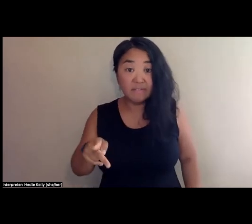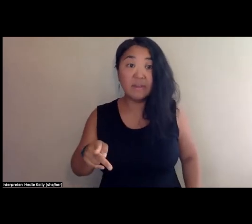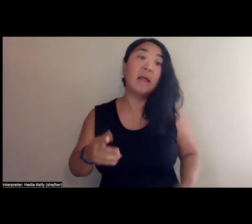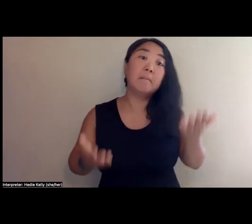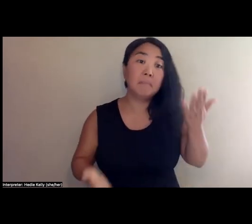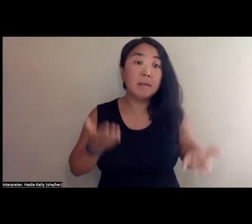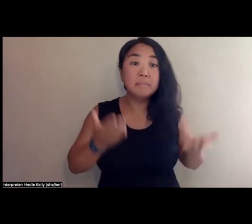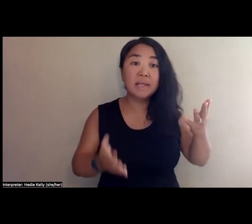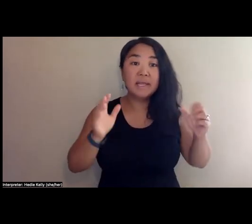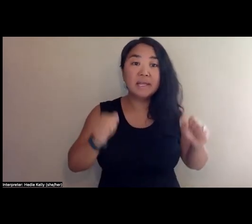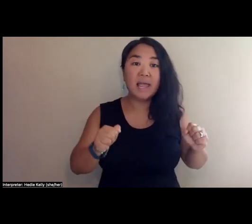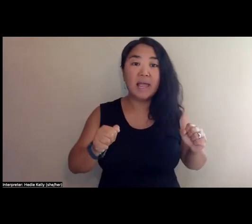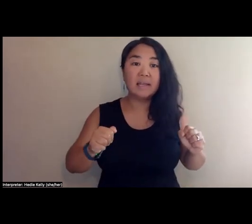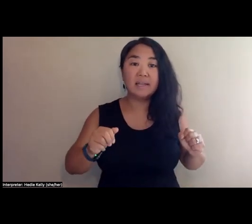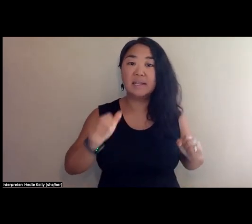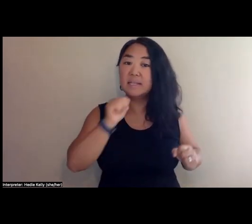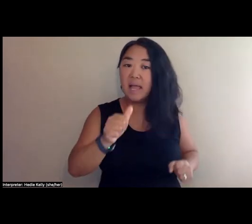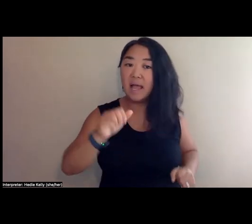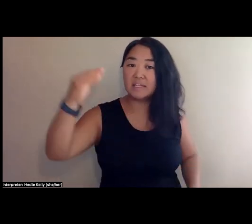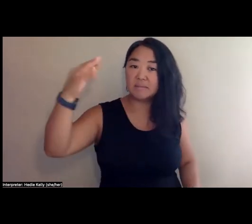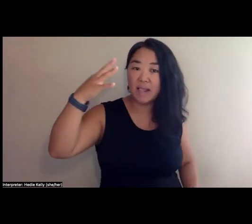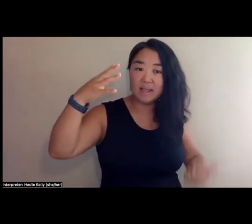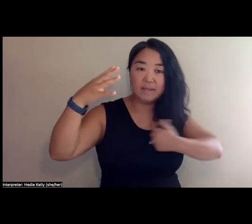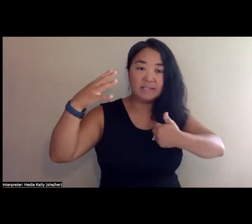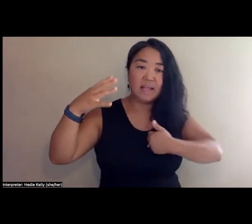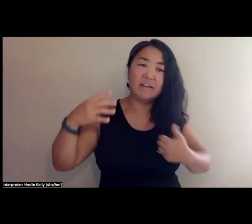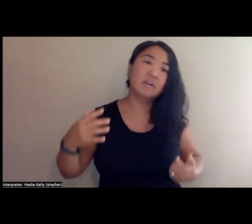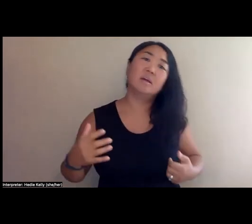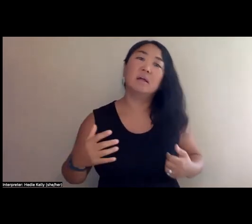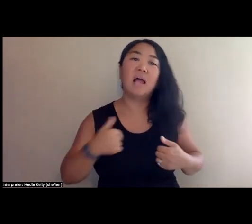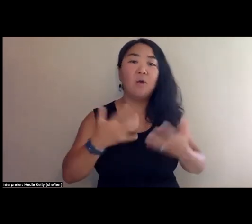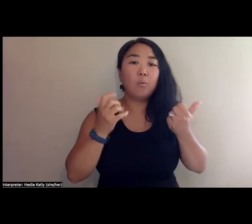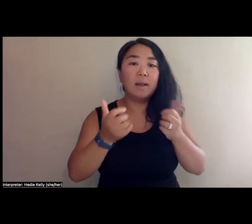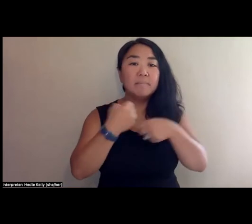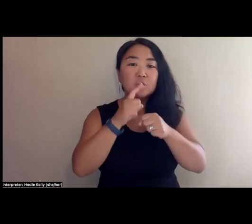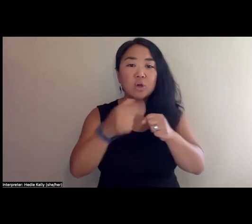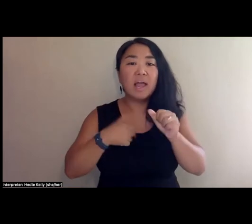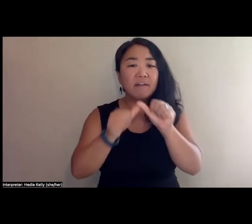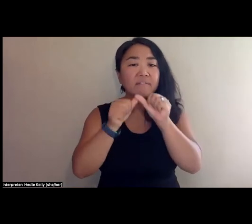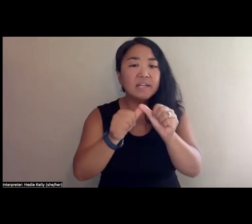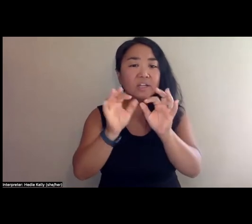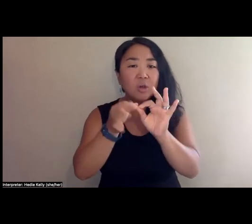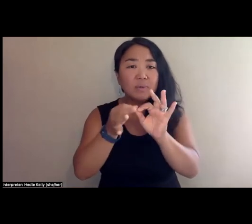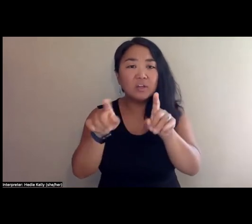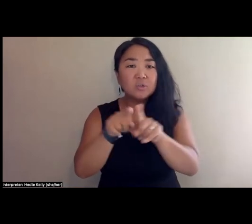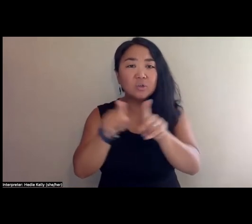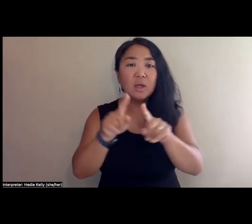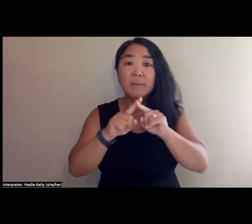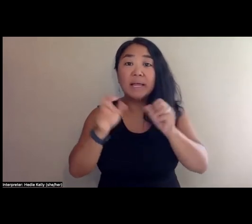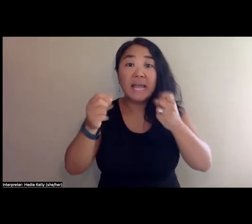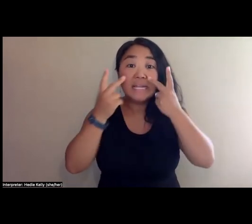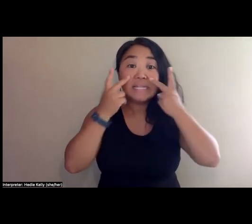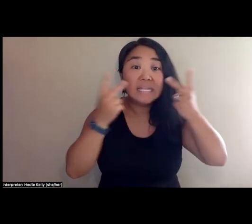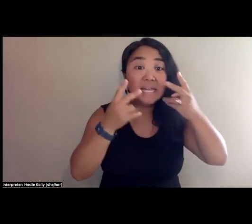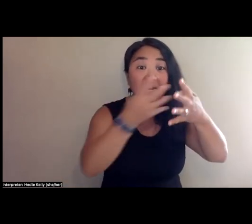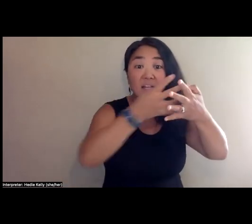can unspotlight myself, or we still want our interpretation, but take a look at a grid